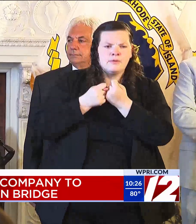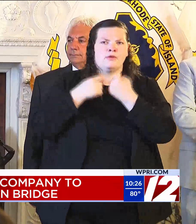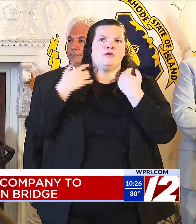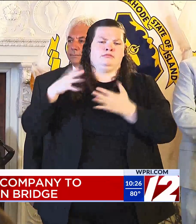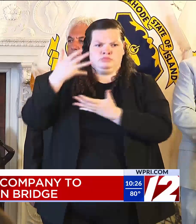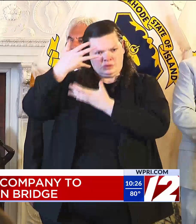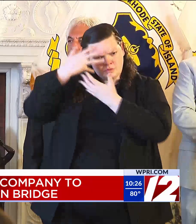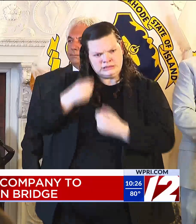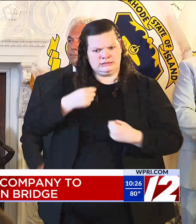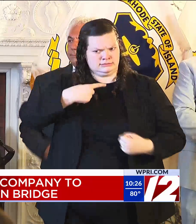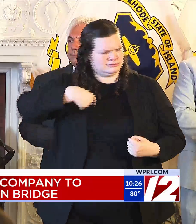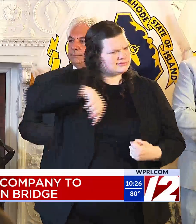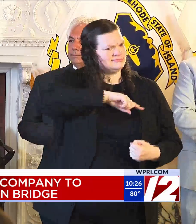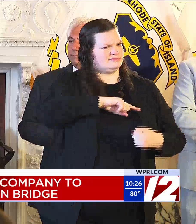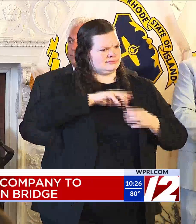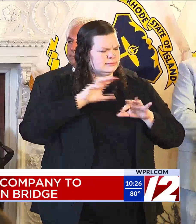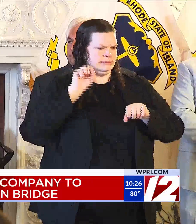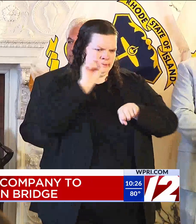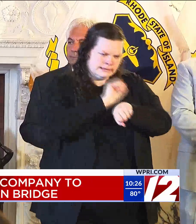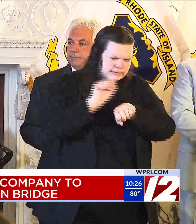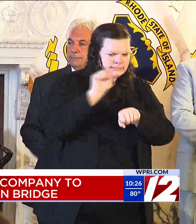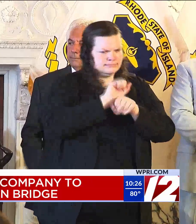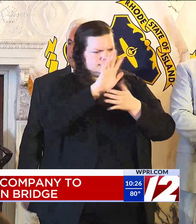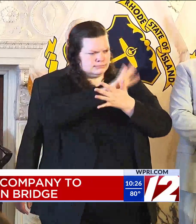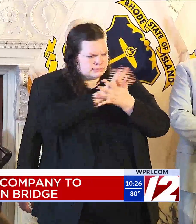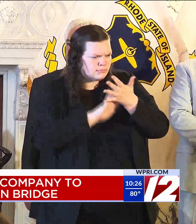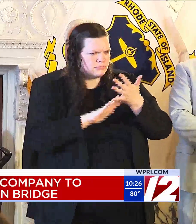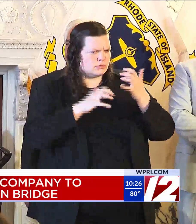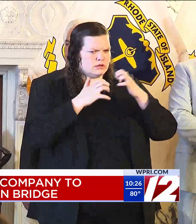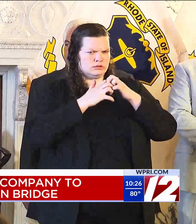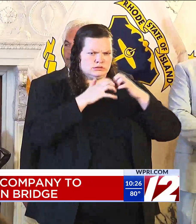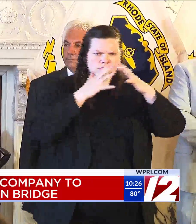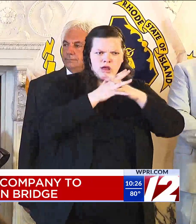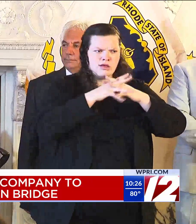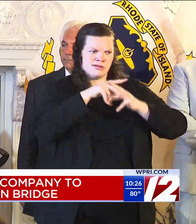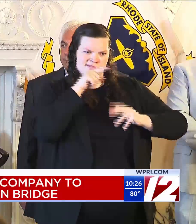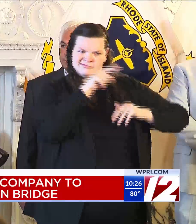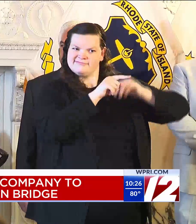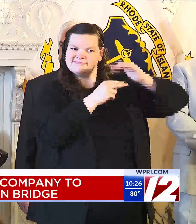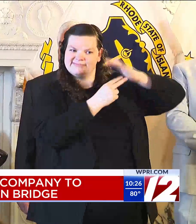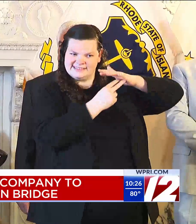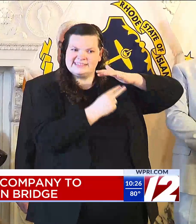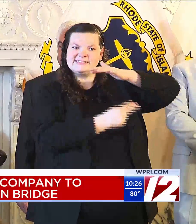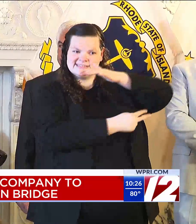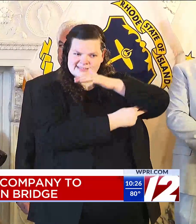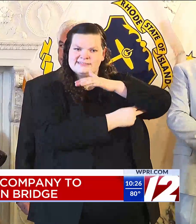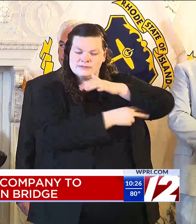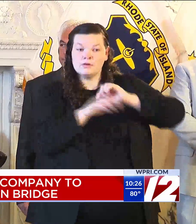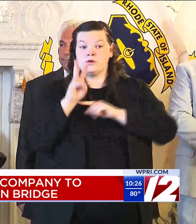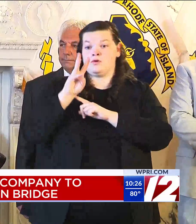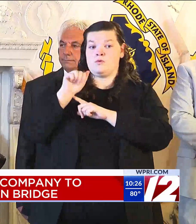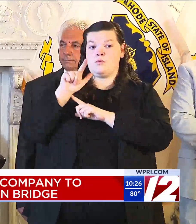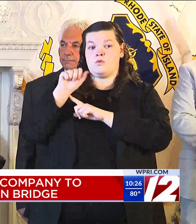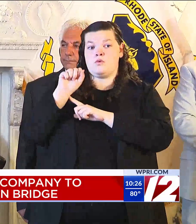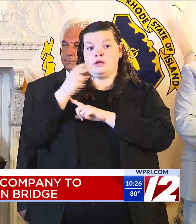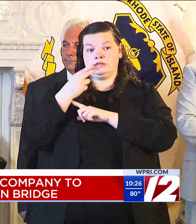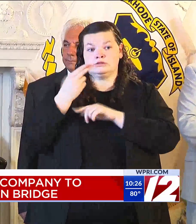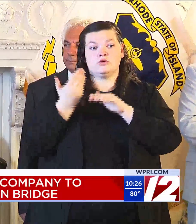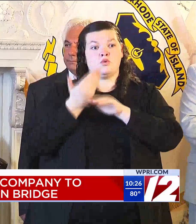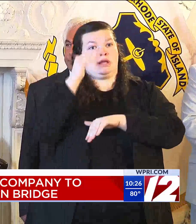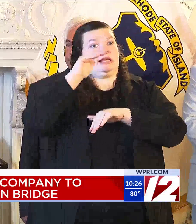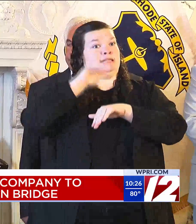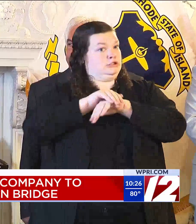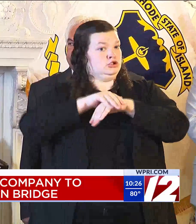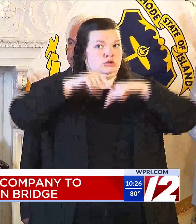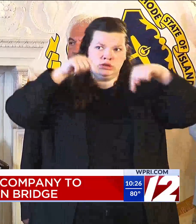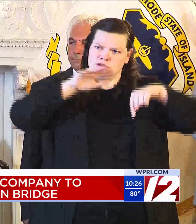new Washington Bridge. Walsh has operated in New England for over 3 decades, and we've built some of the most challenging bridge projects in the